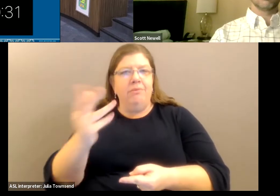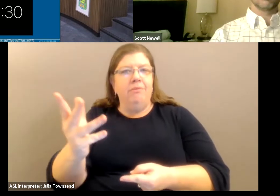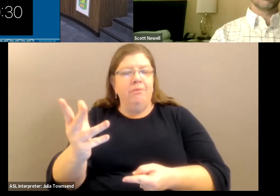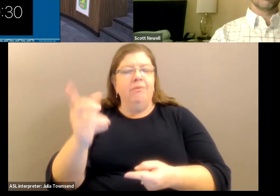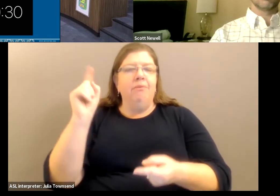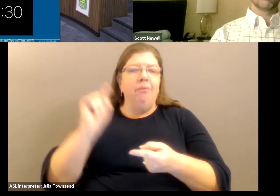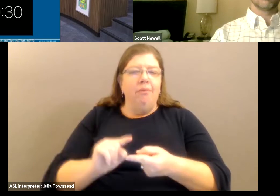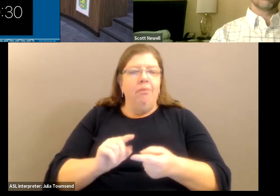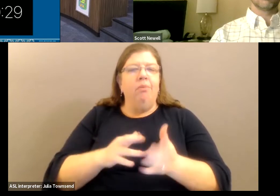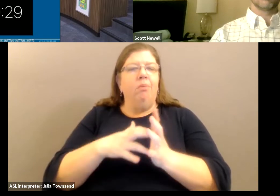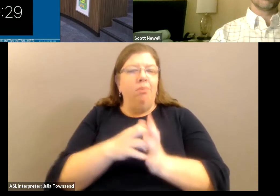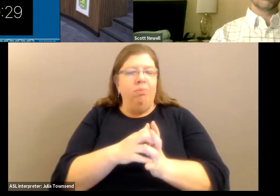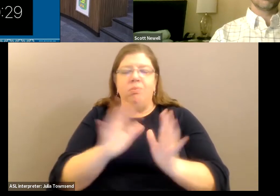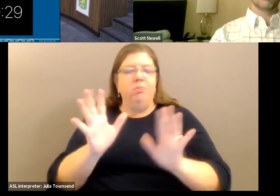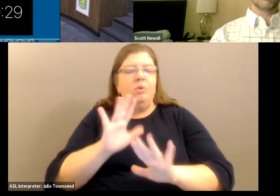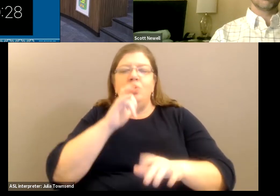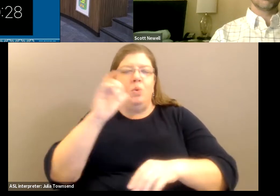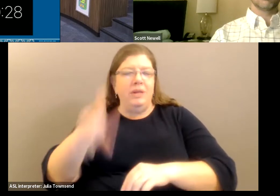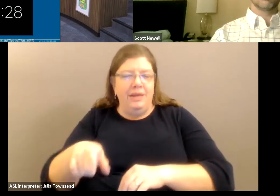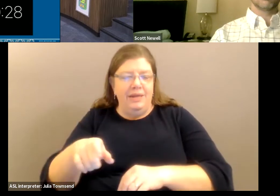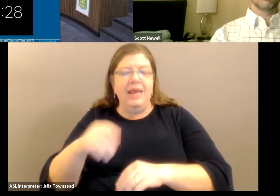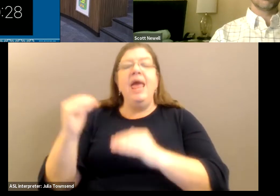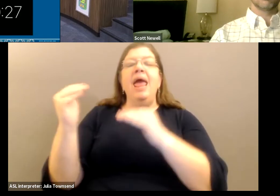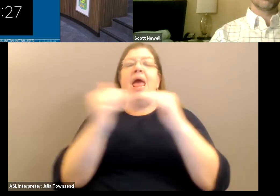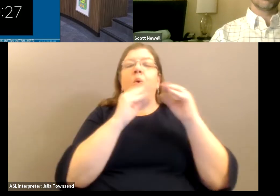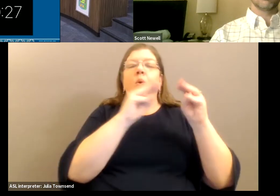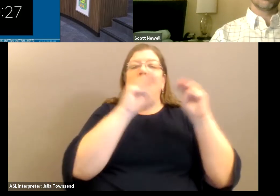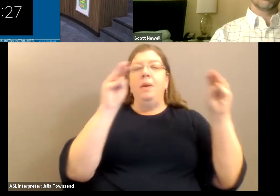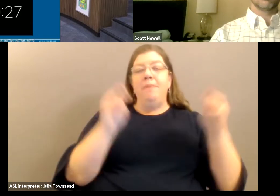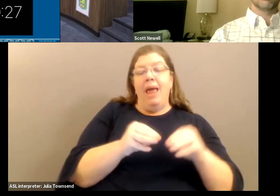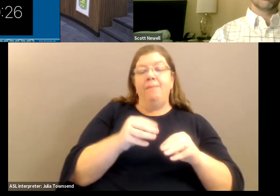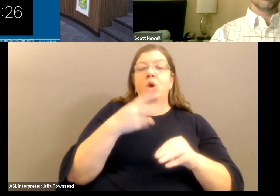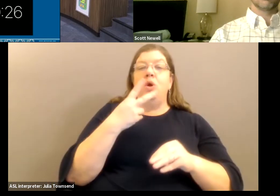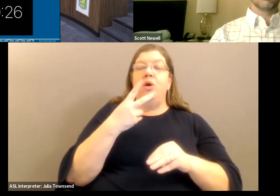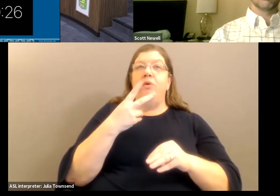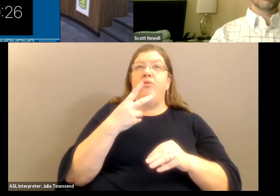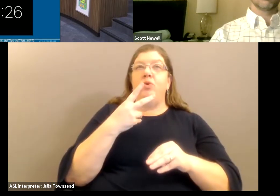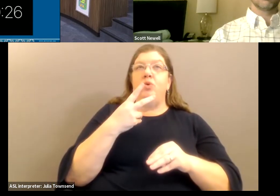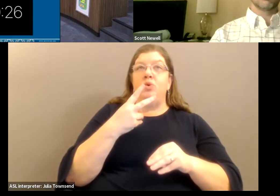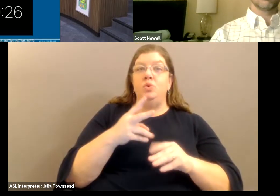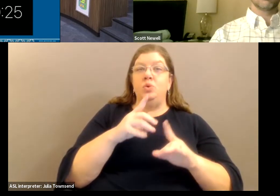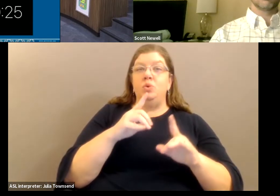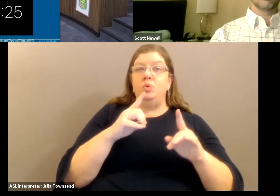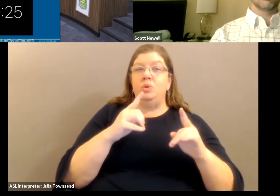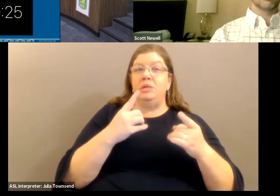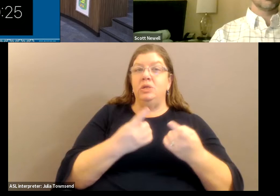equity map creates 2 districts where nearly half of the voters